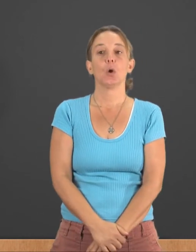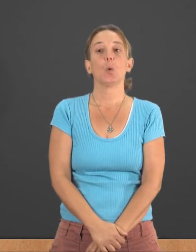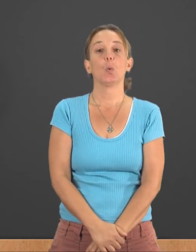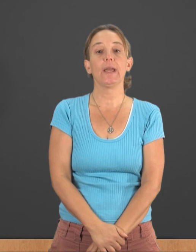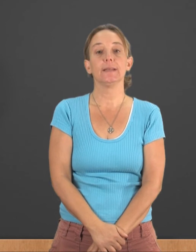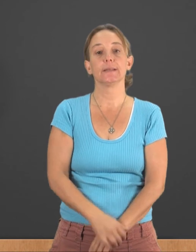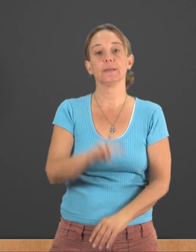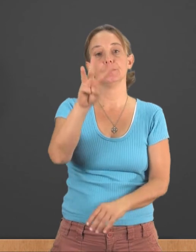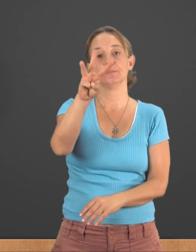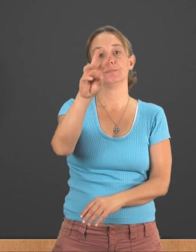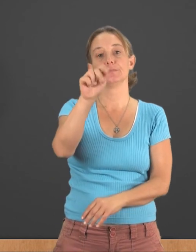Wait.